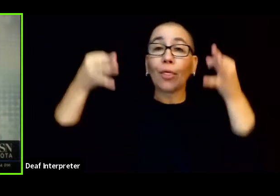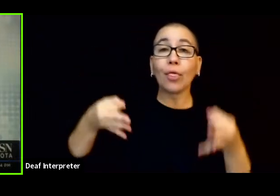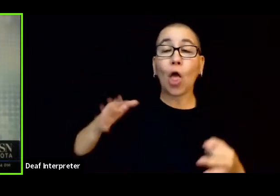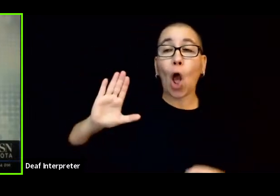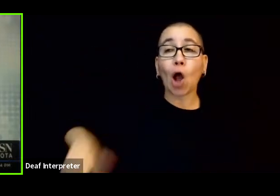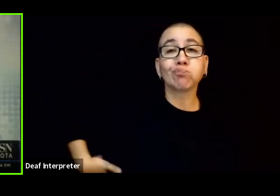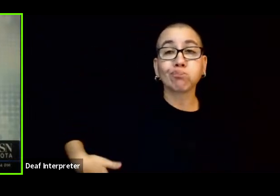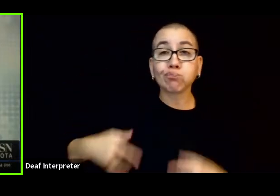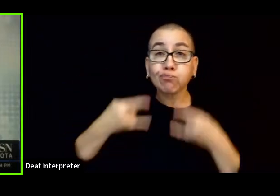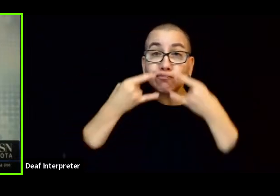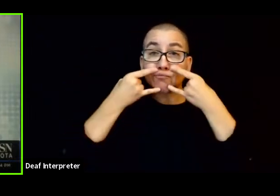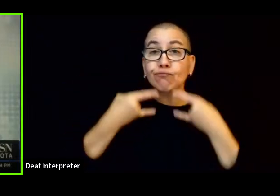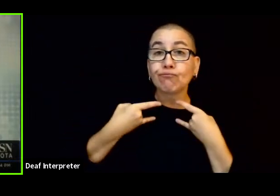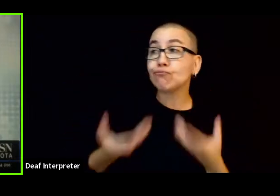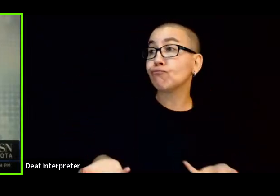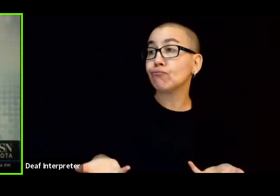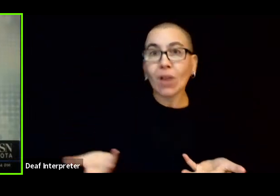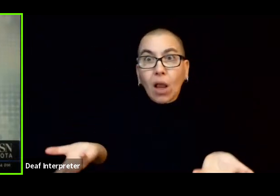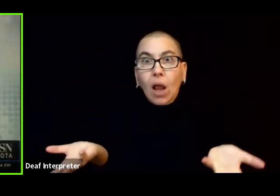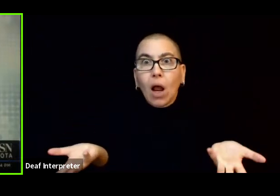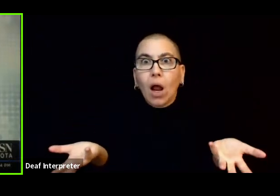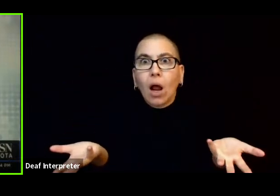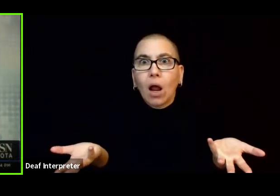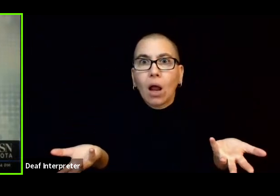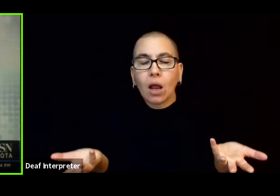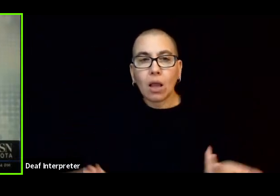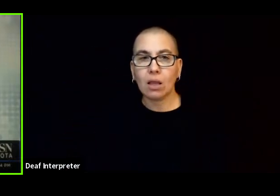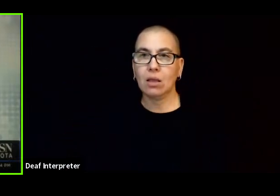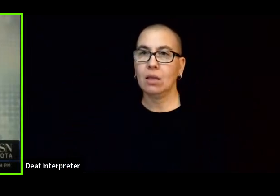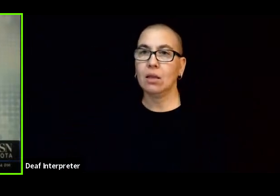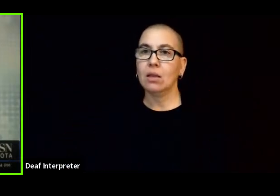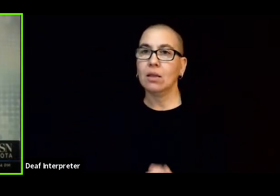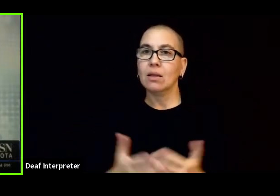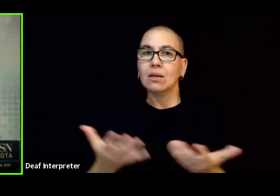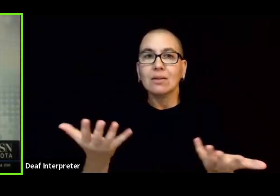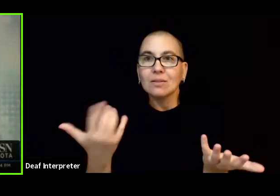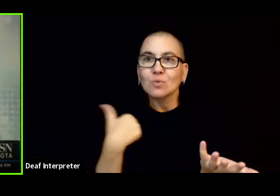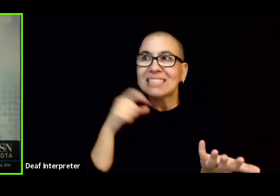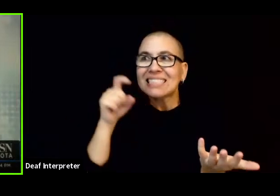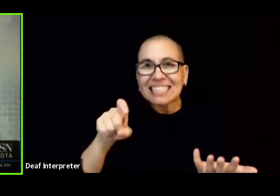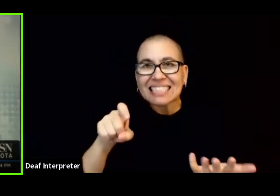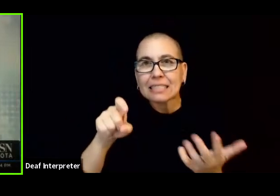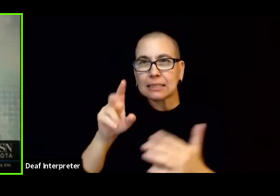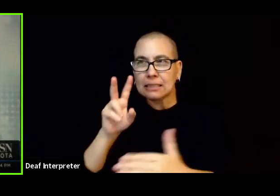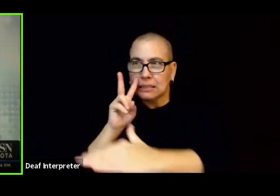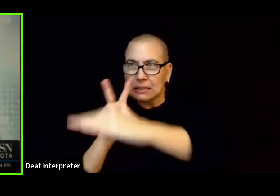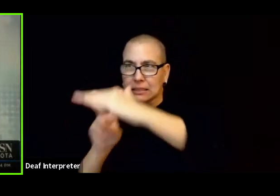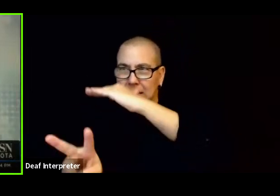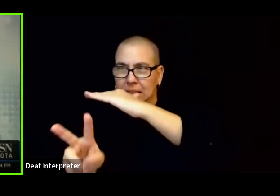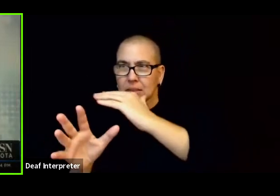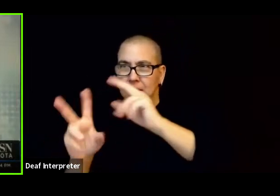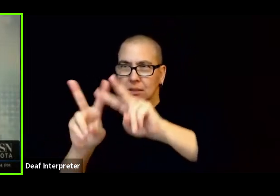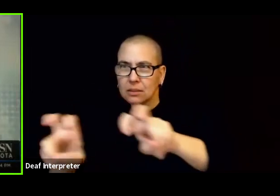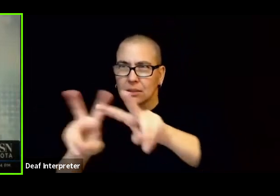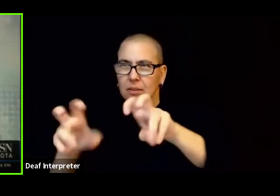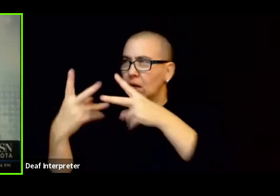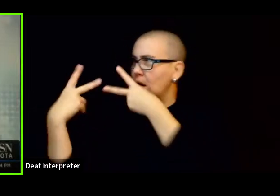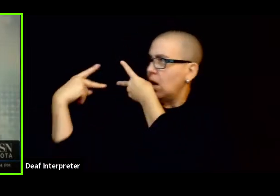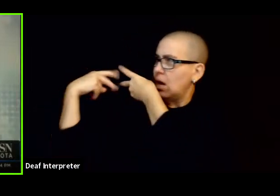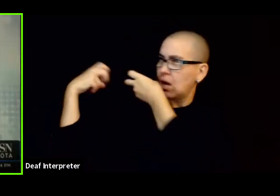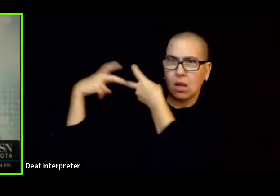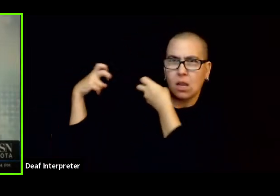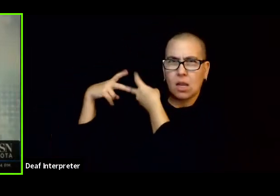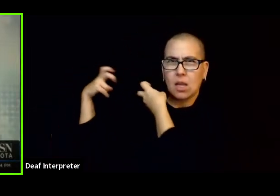going upstream to look at what is causing this. And it's the high number of cases. And we really need